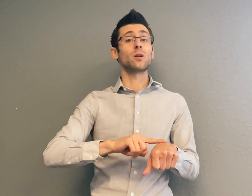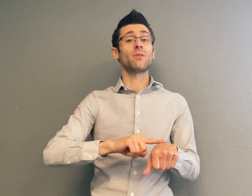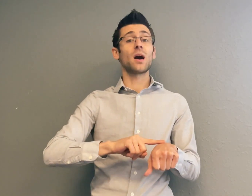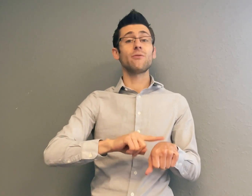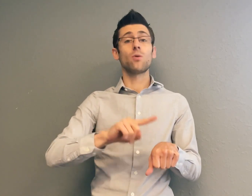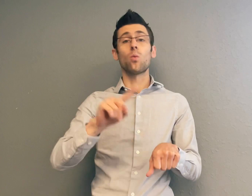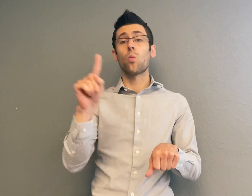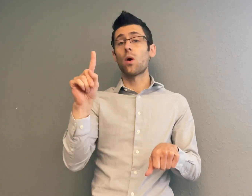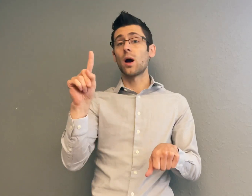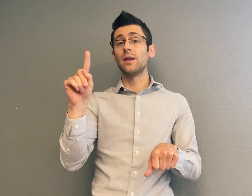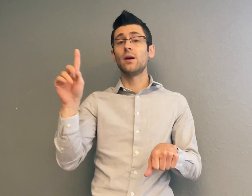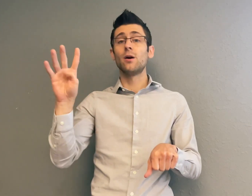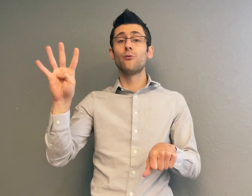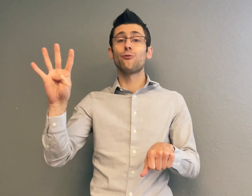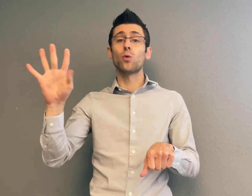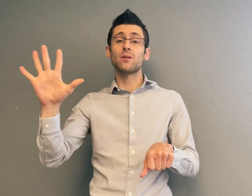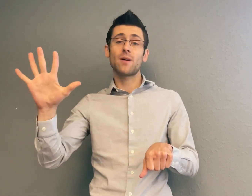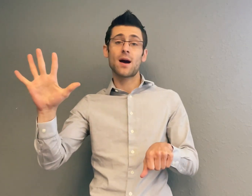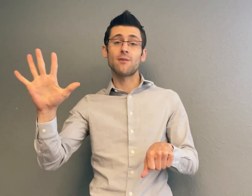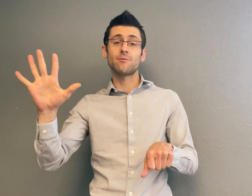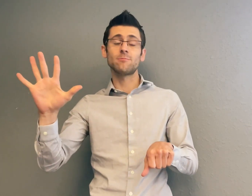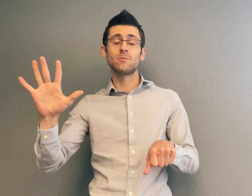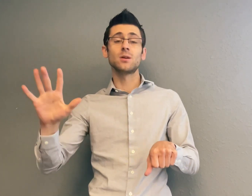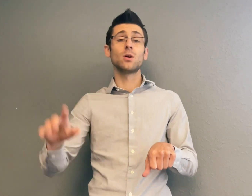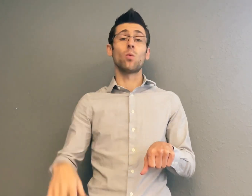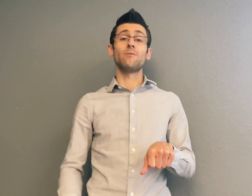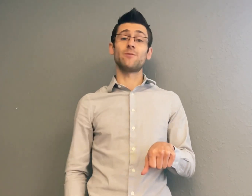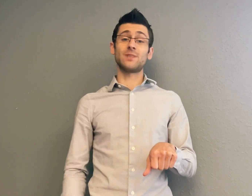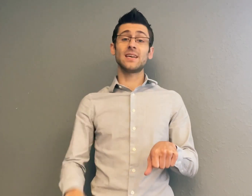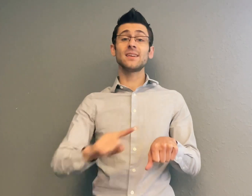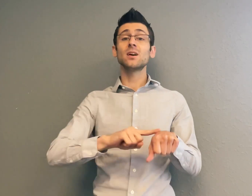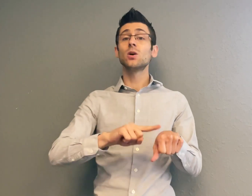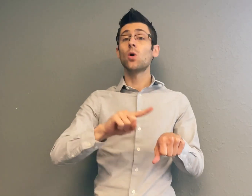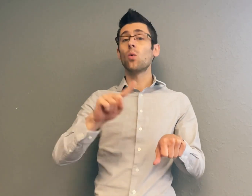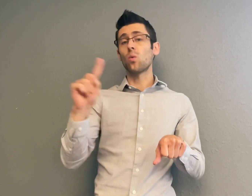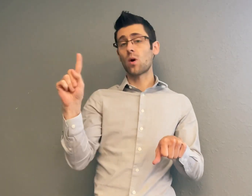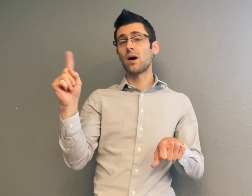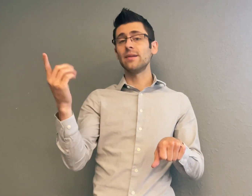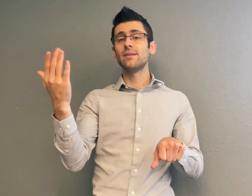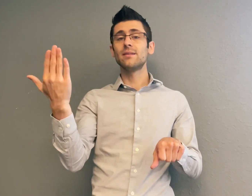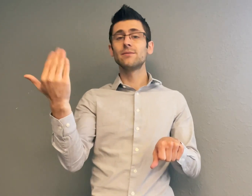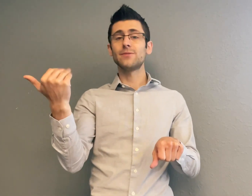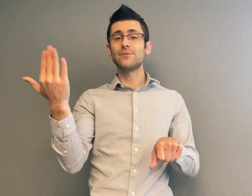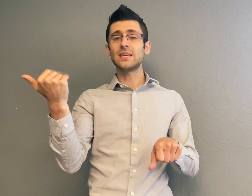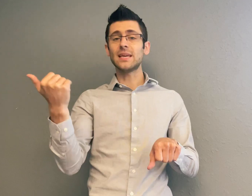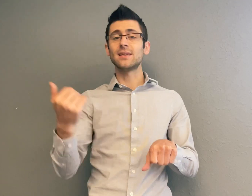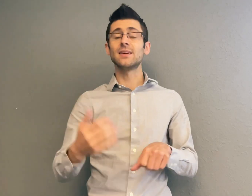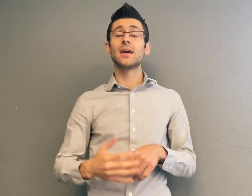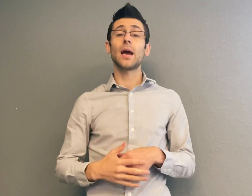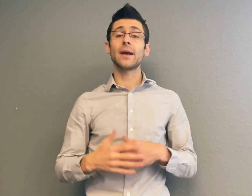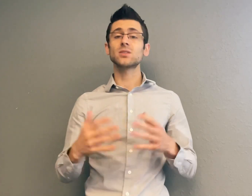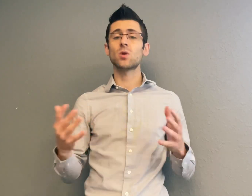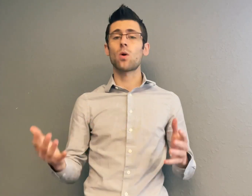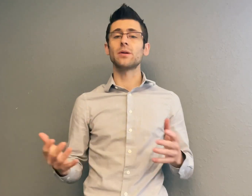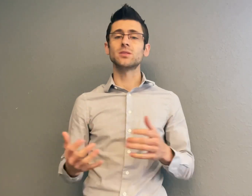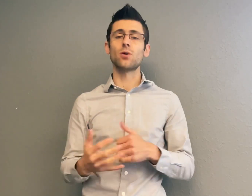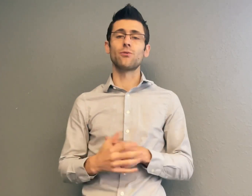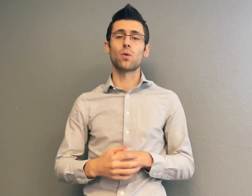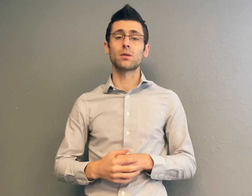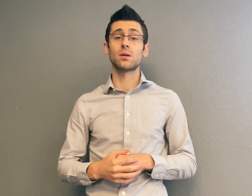1:45, 1:45. 1:15, 1:15, and so on and so forth. If